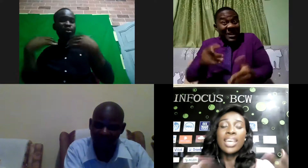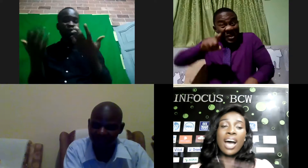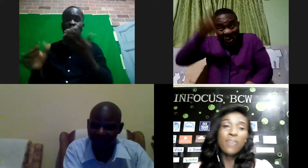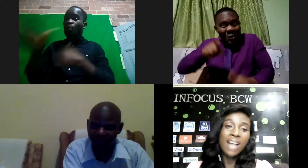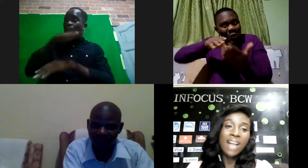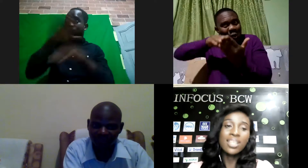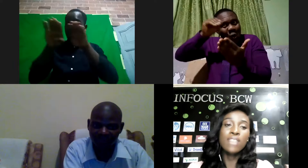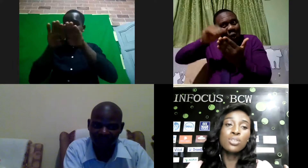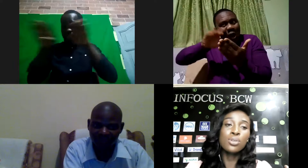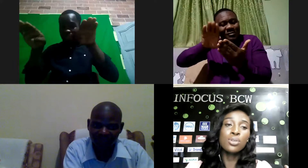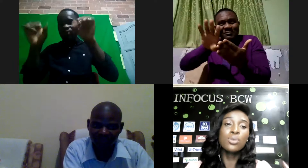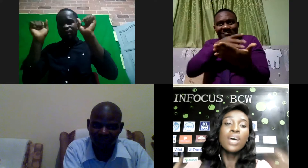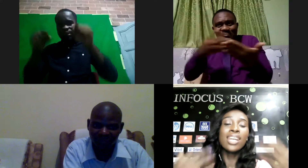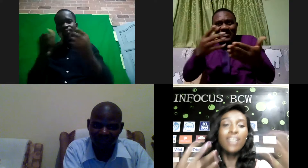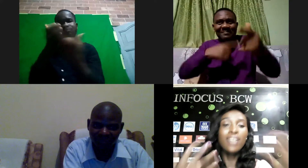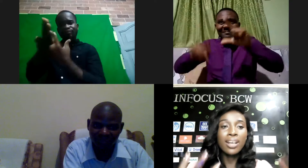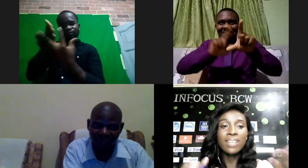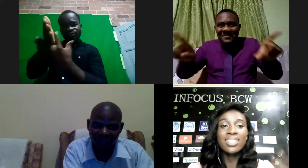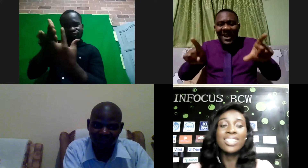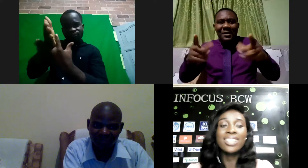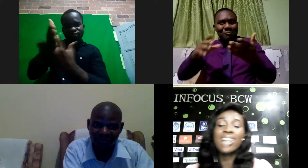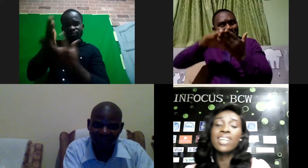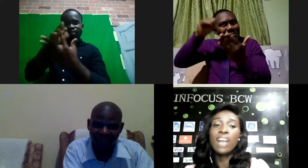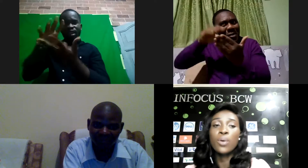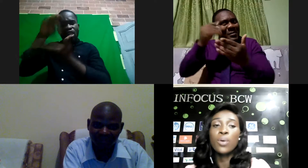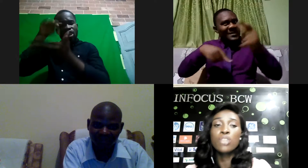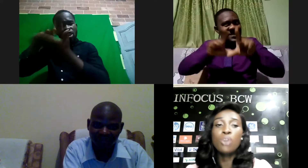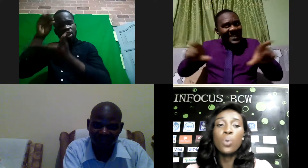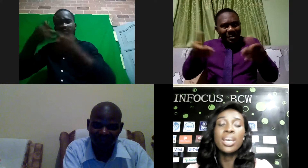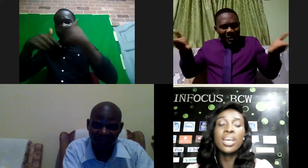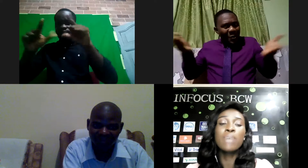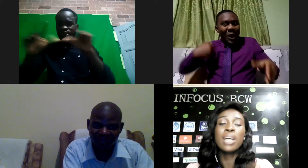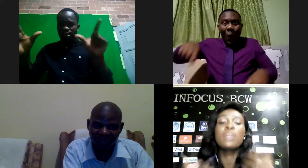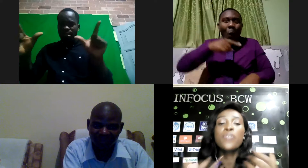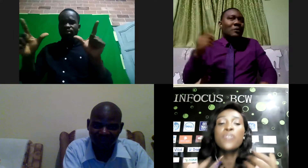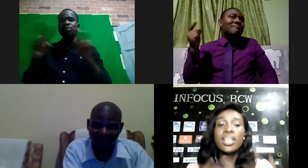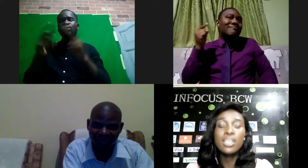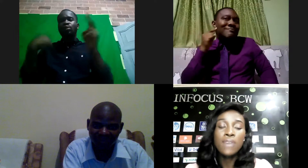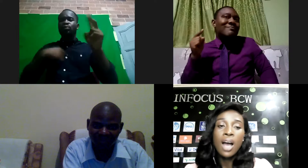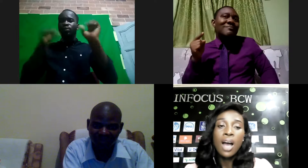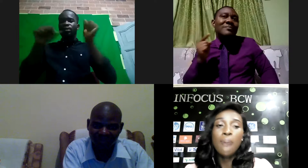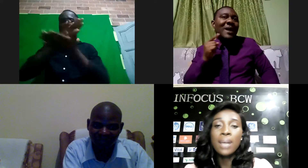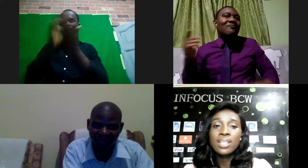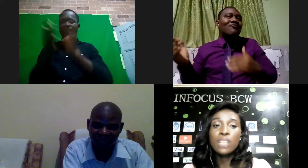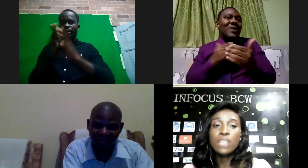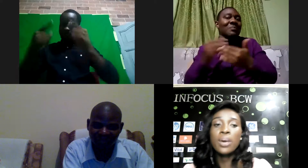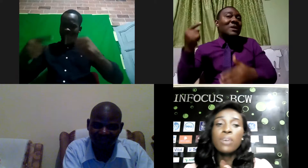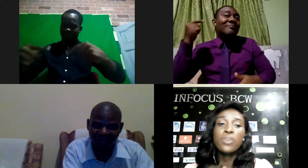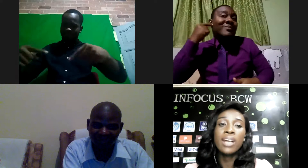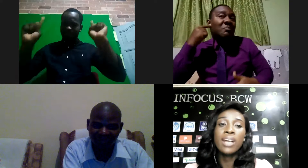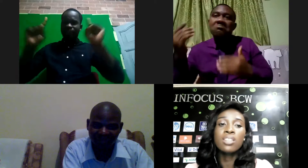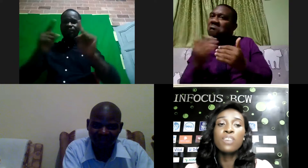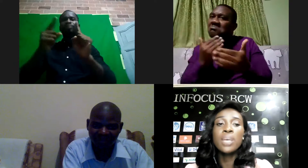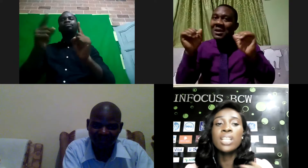can have access to learning the sign language so we can become effective ambassadors wherever we